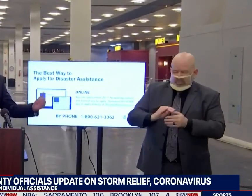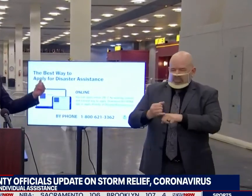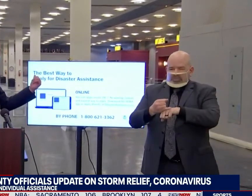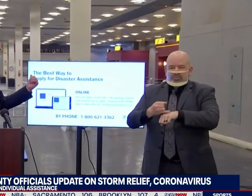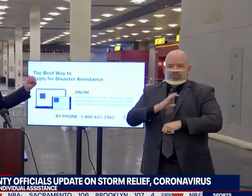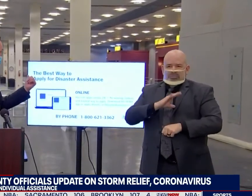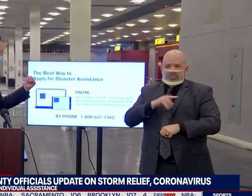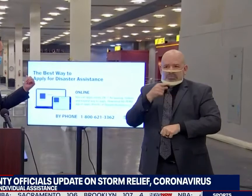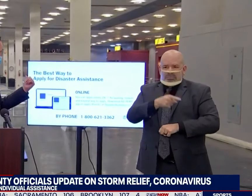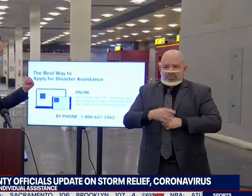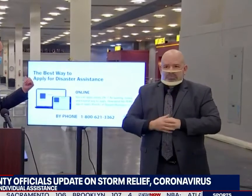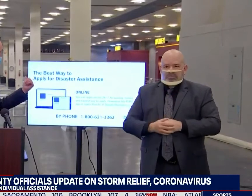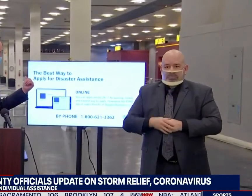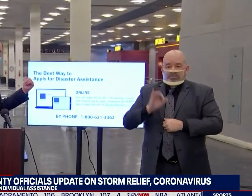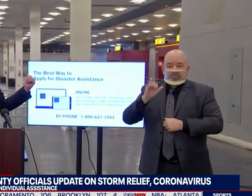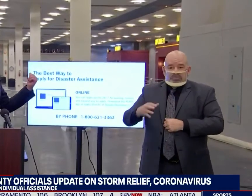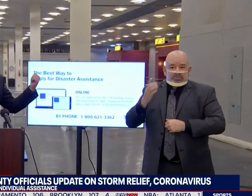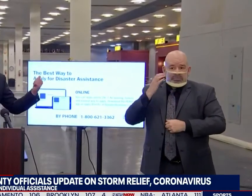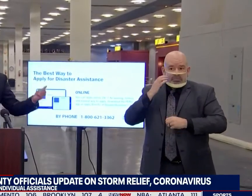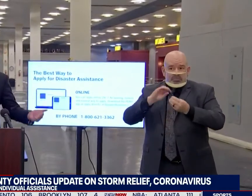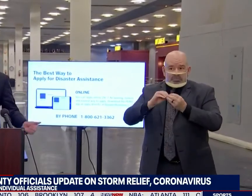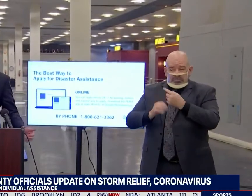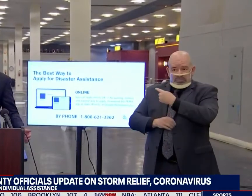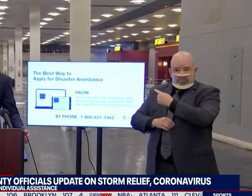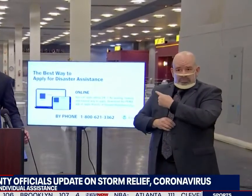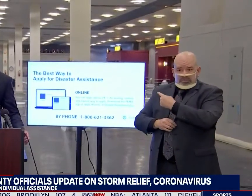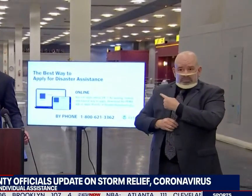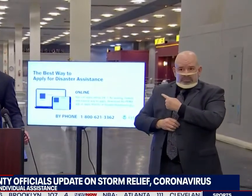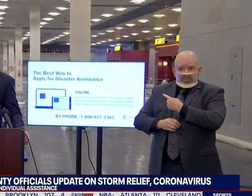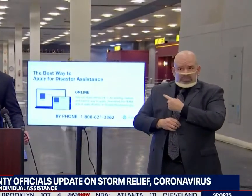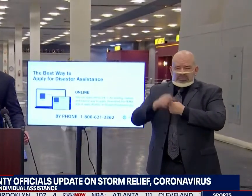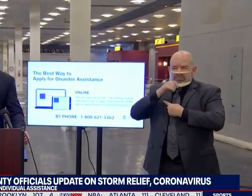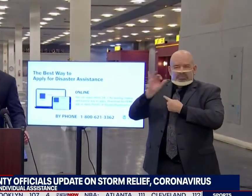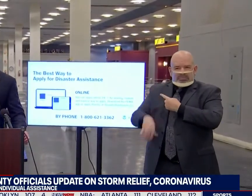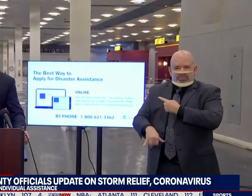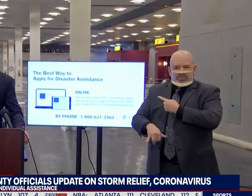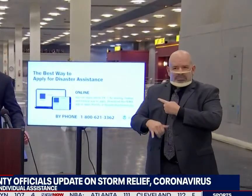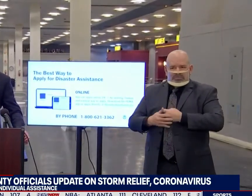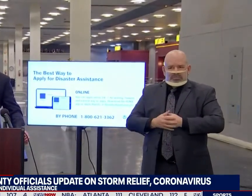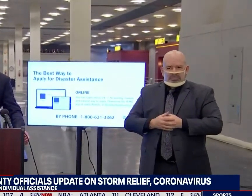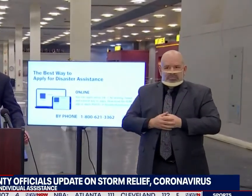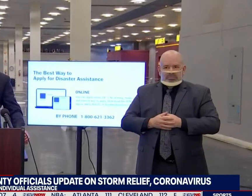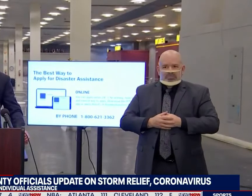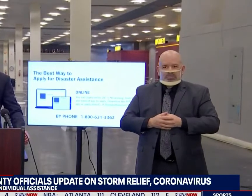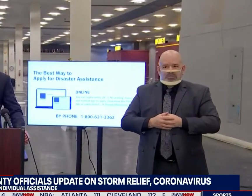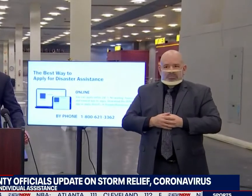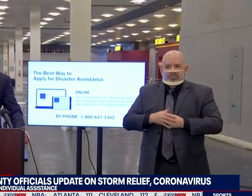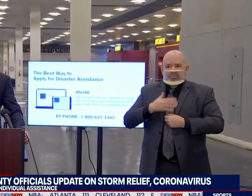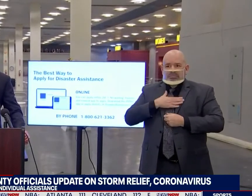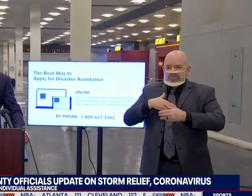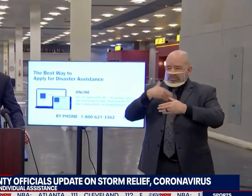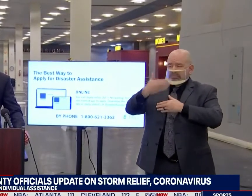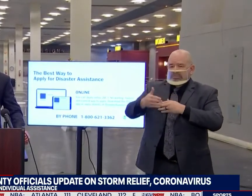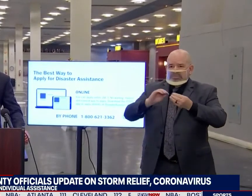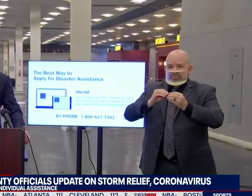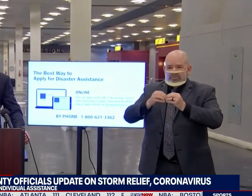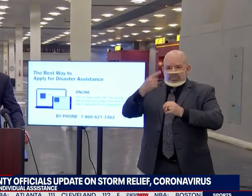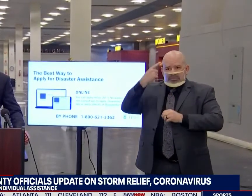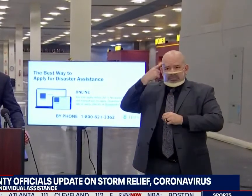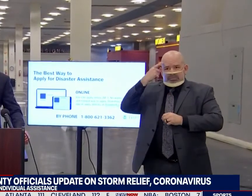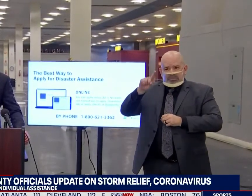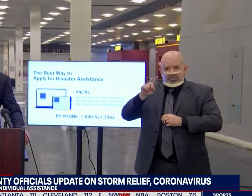It's hopefully it's on the screen back here. No, I don't think it is. If you've got that slide, please put the slide for SBA up